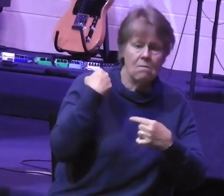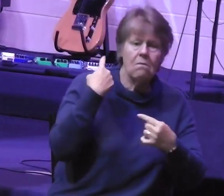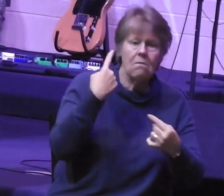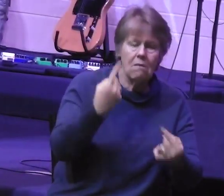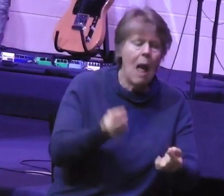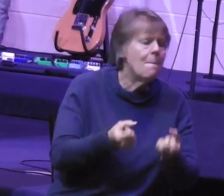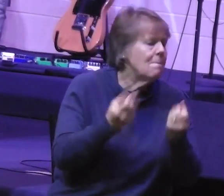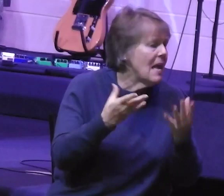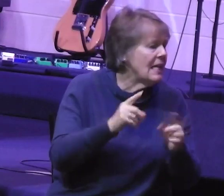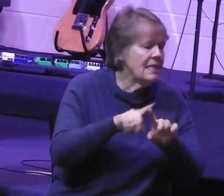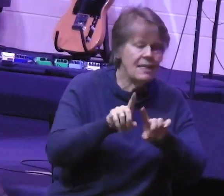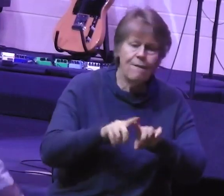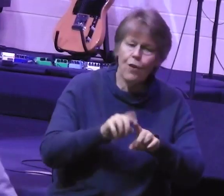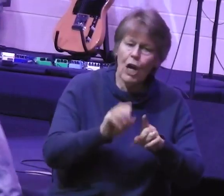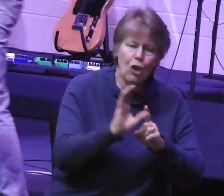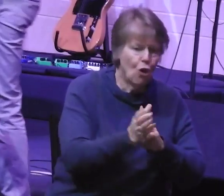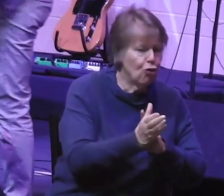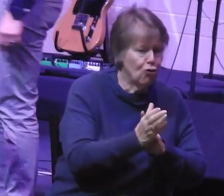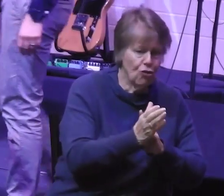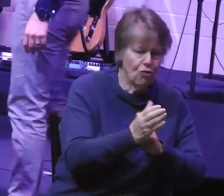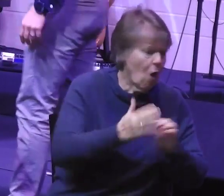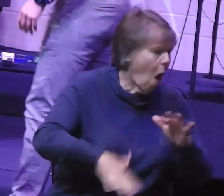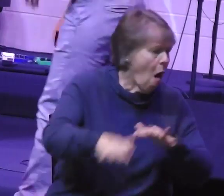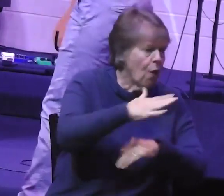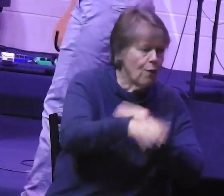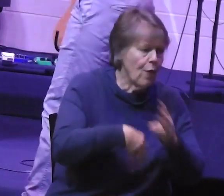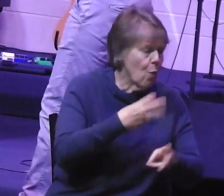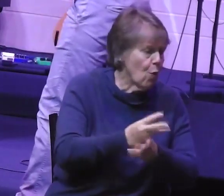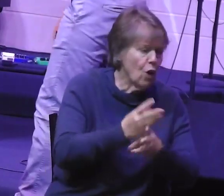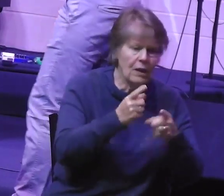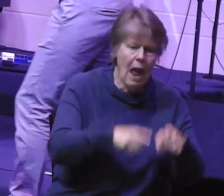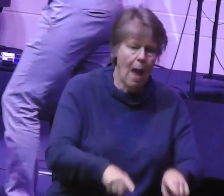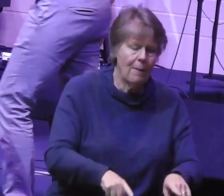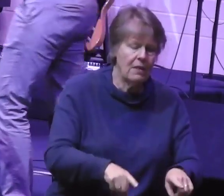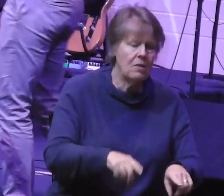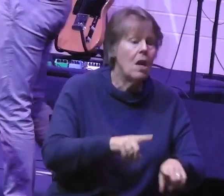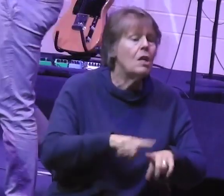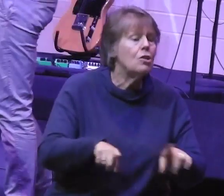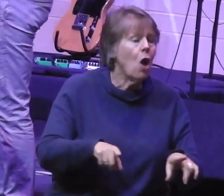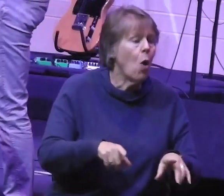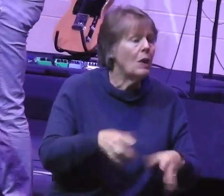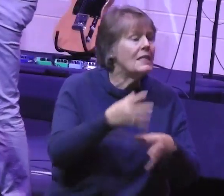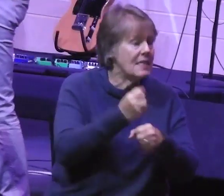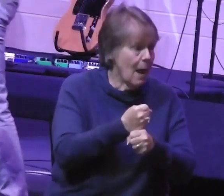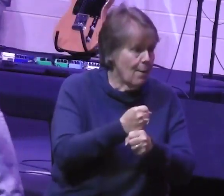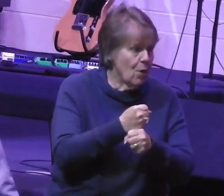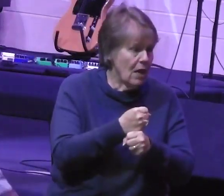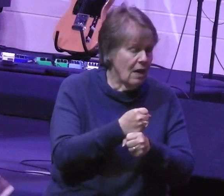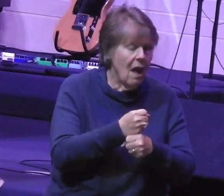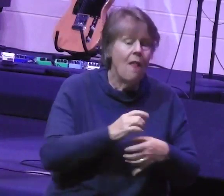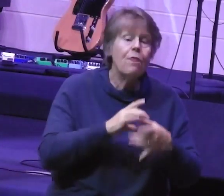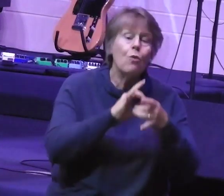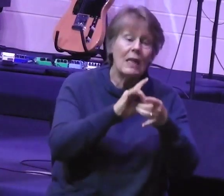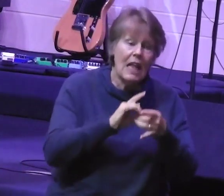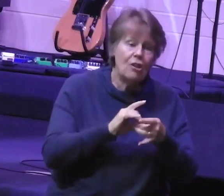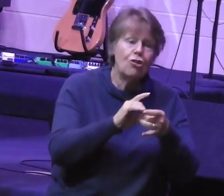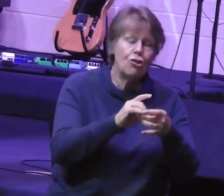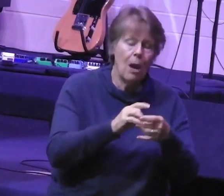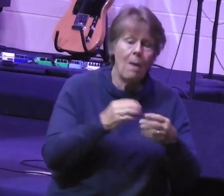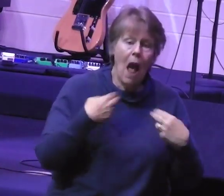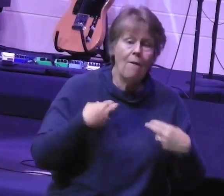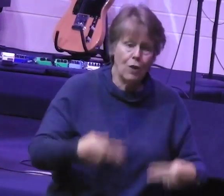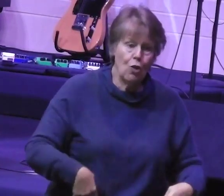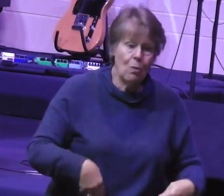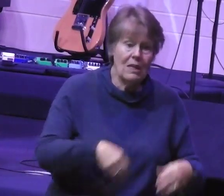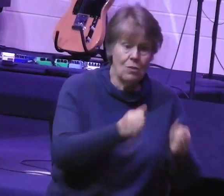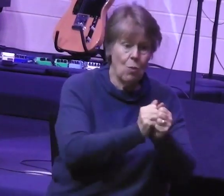same type of thinking happens. And here's how I might summarize it. The relationship of humans with gods throughout ancient religion is, I don't know what the